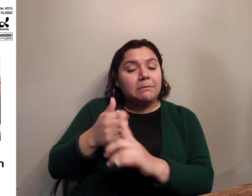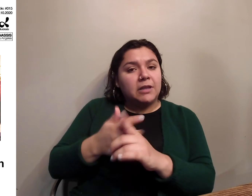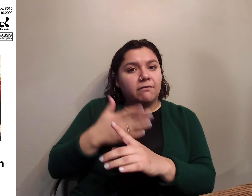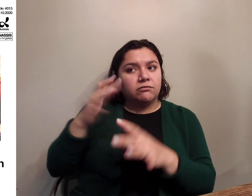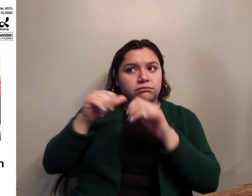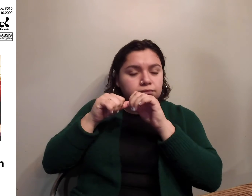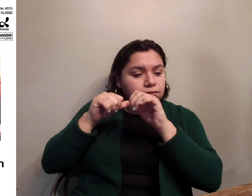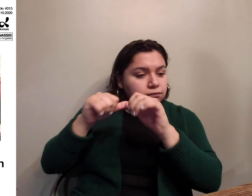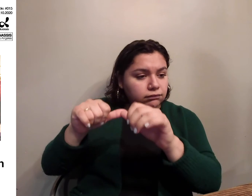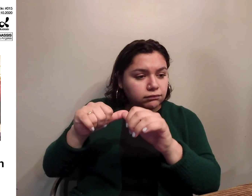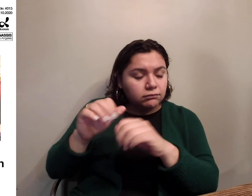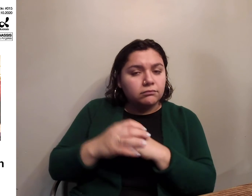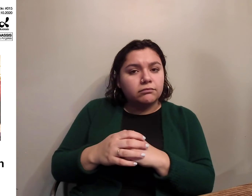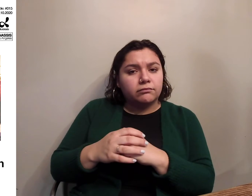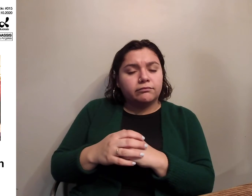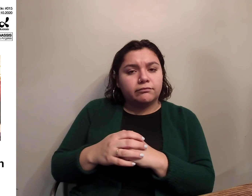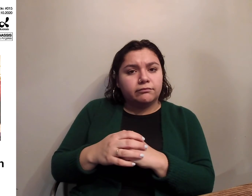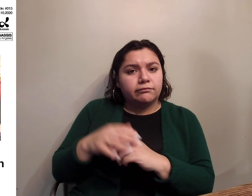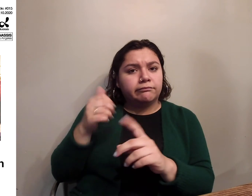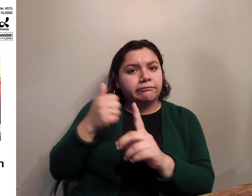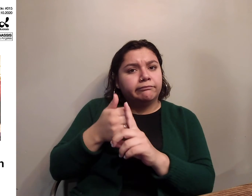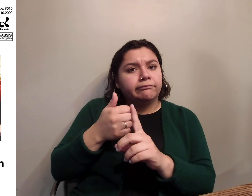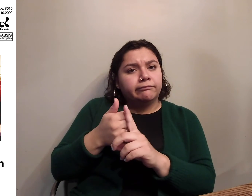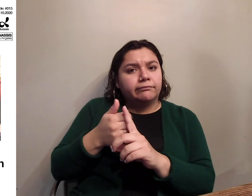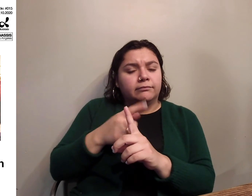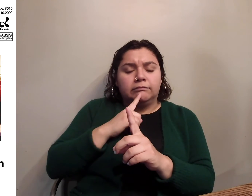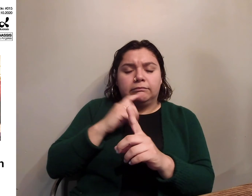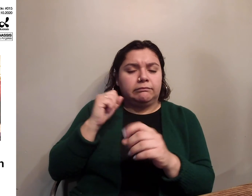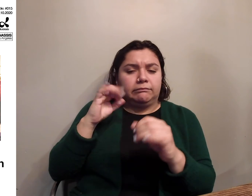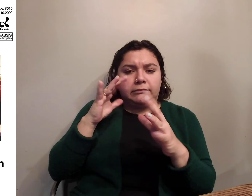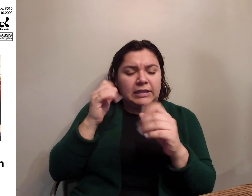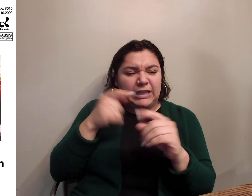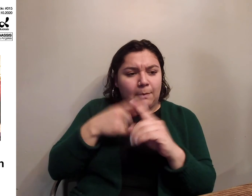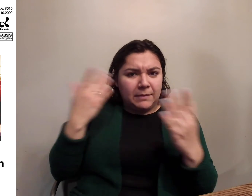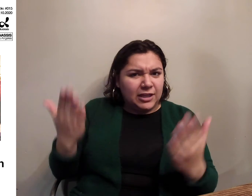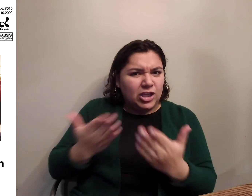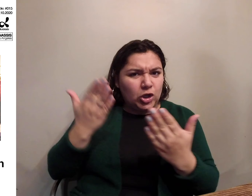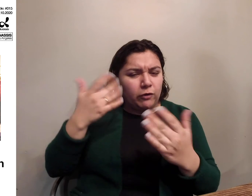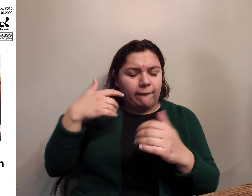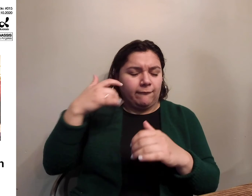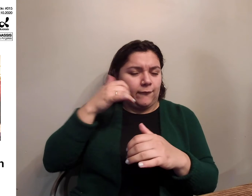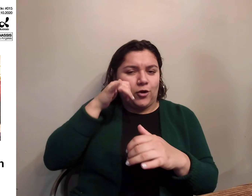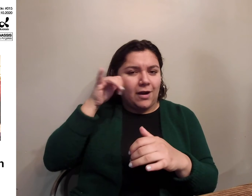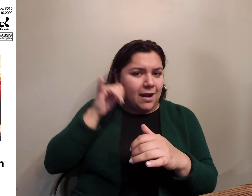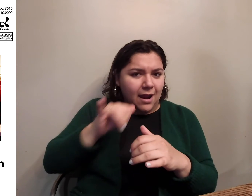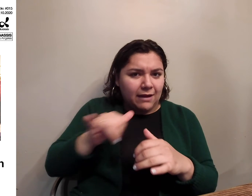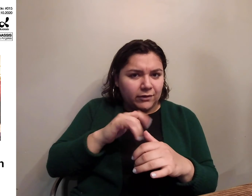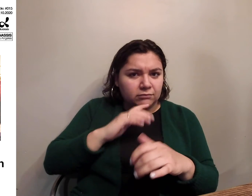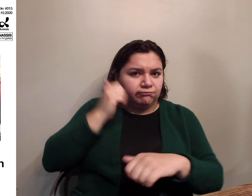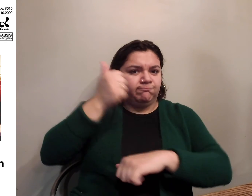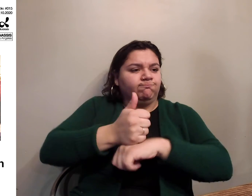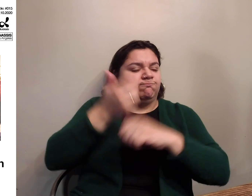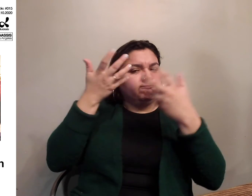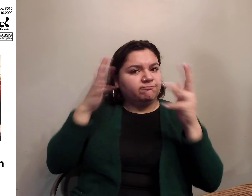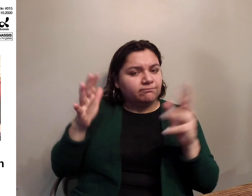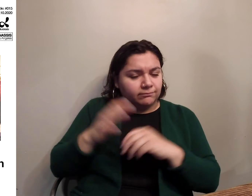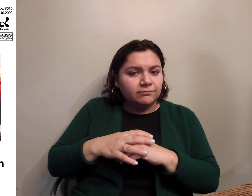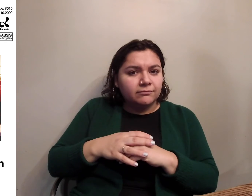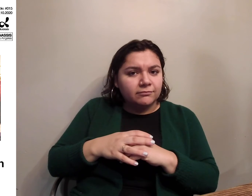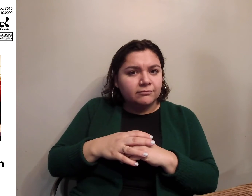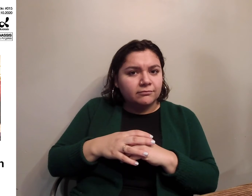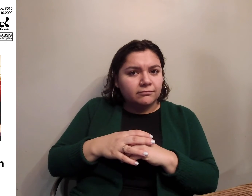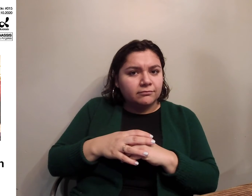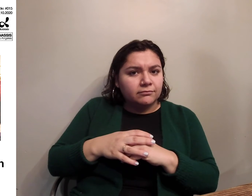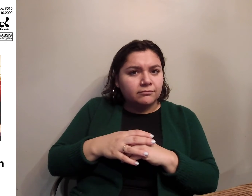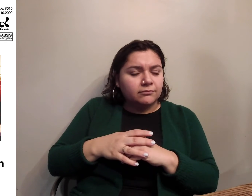last. He's bedrock. He'll be here forever. He's lasted as long as he has. He's gone, but his